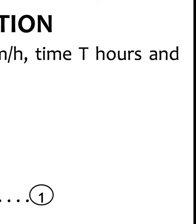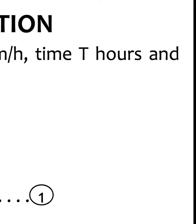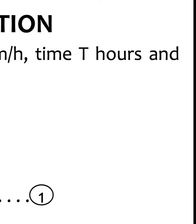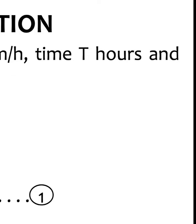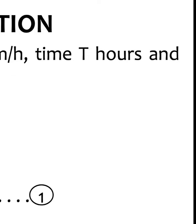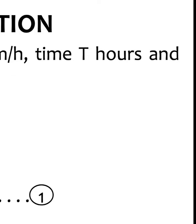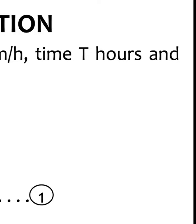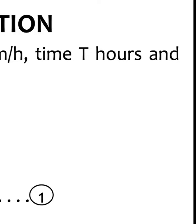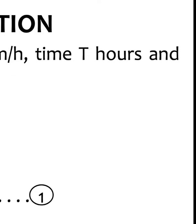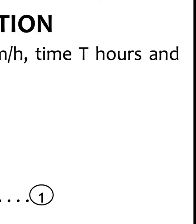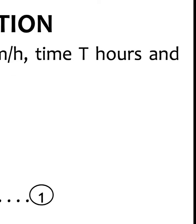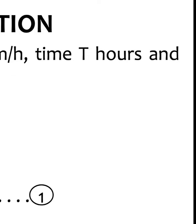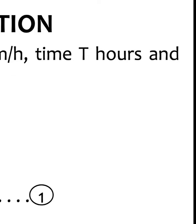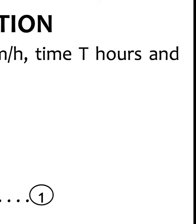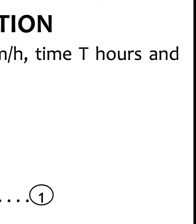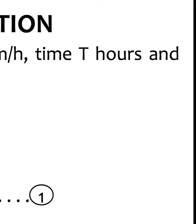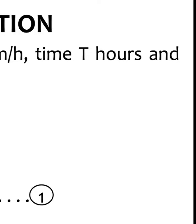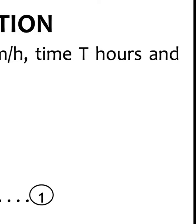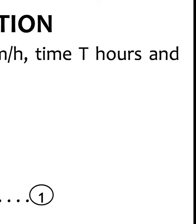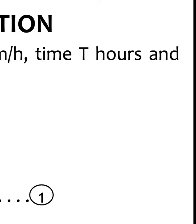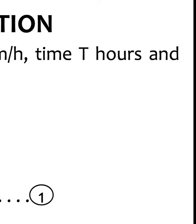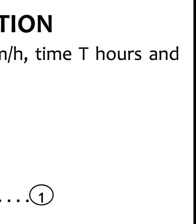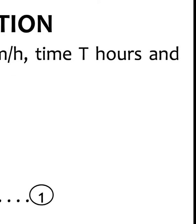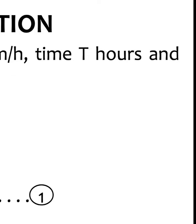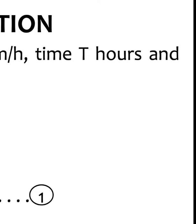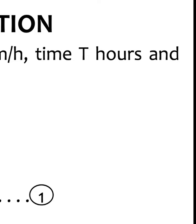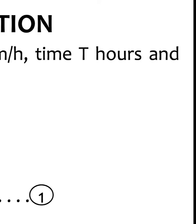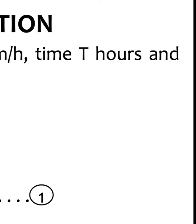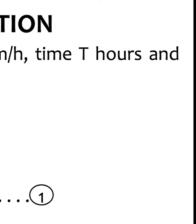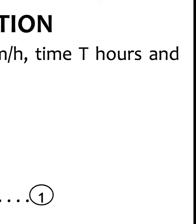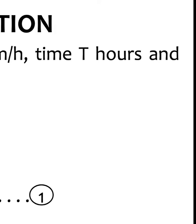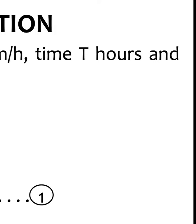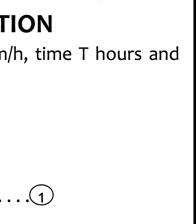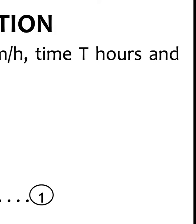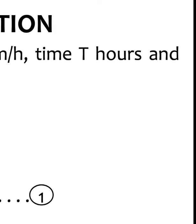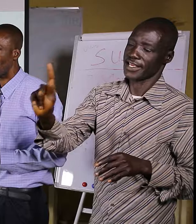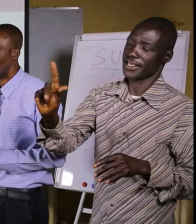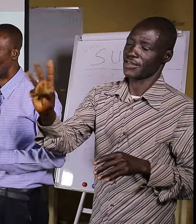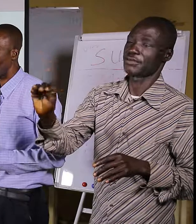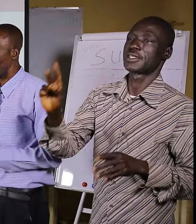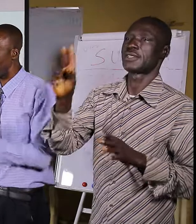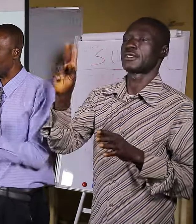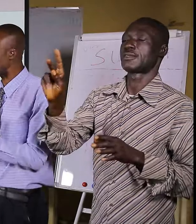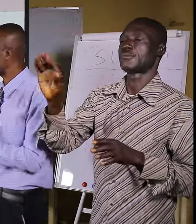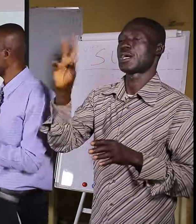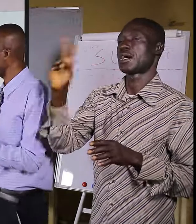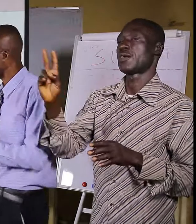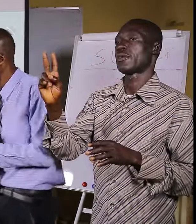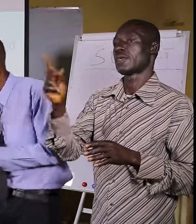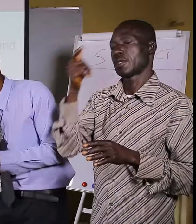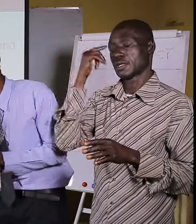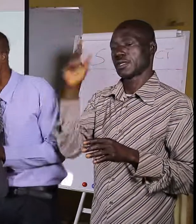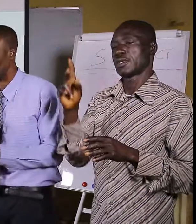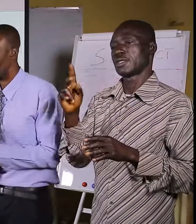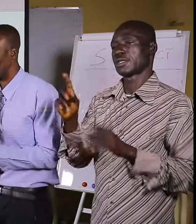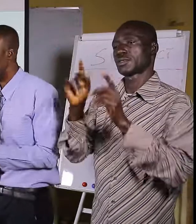Solution. The first step is let the speed be v kilometers per hour. Because this question has to do